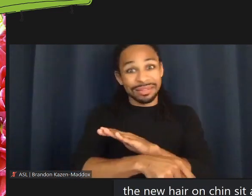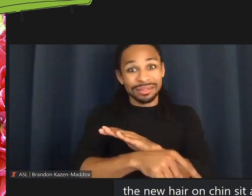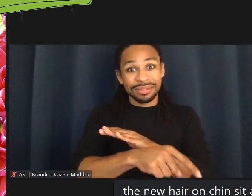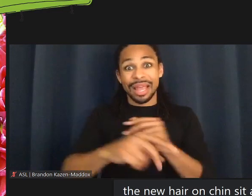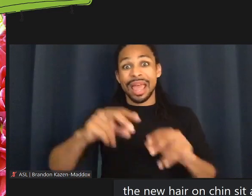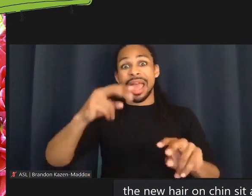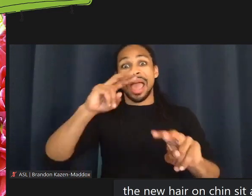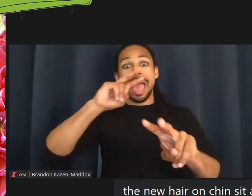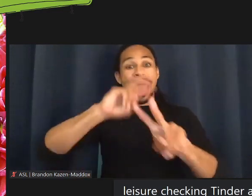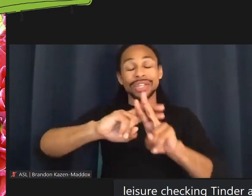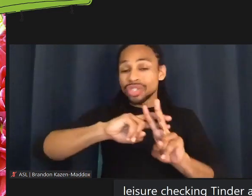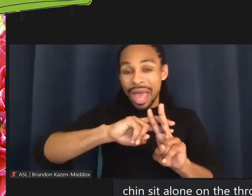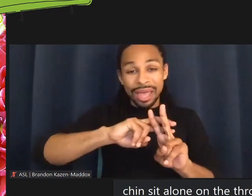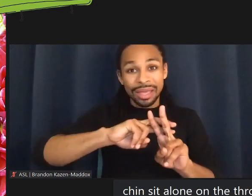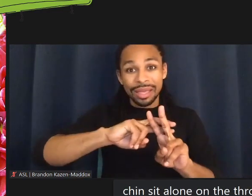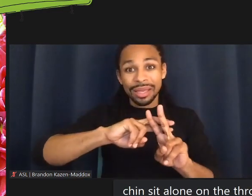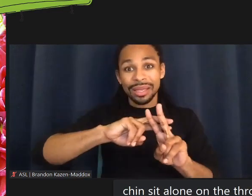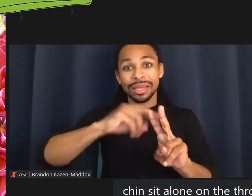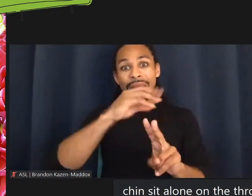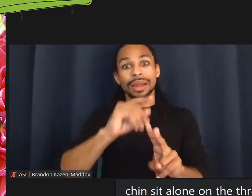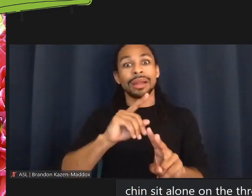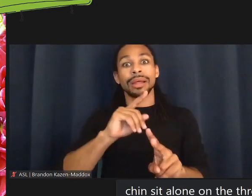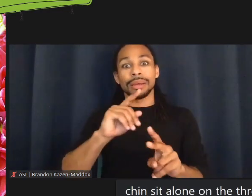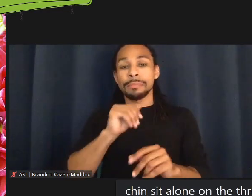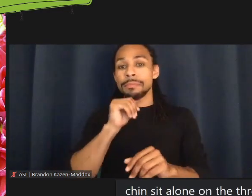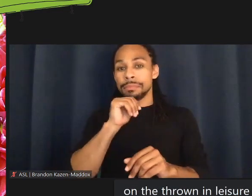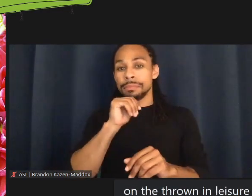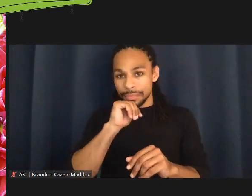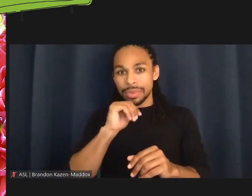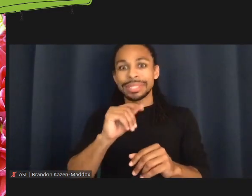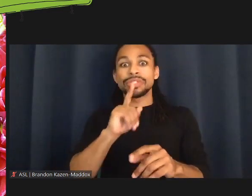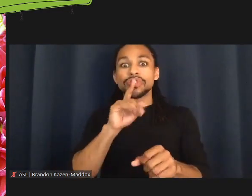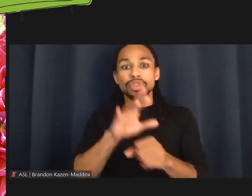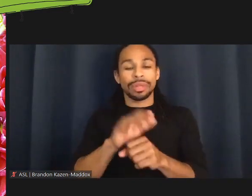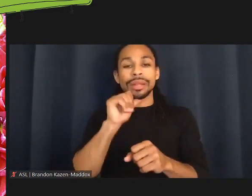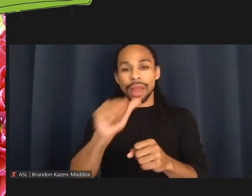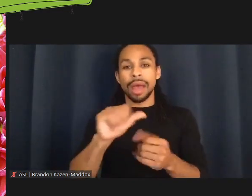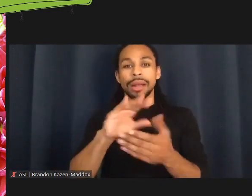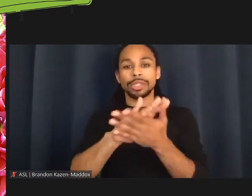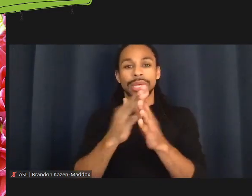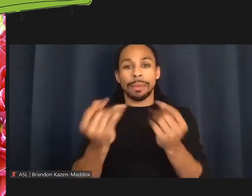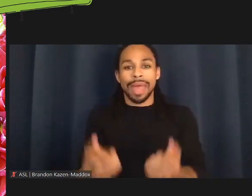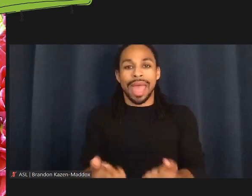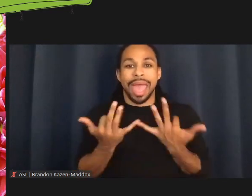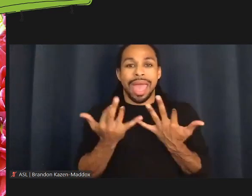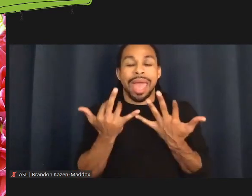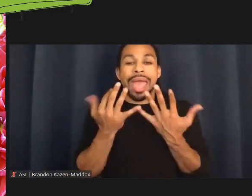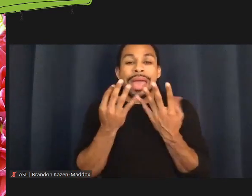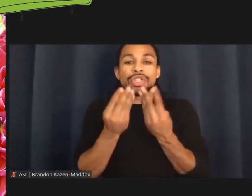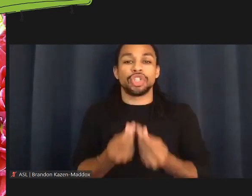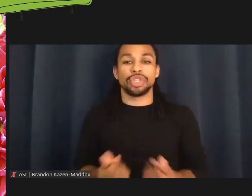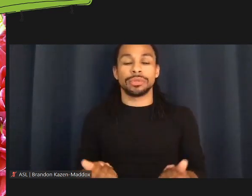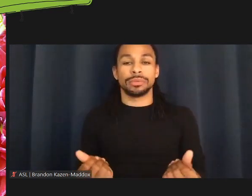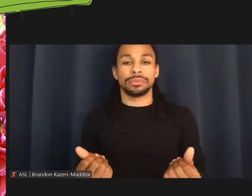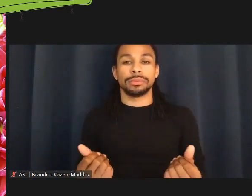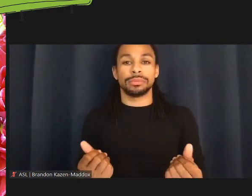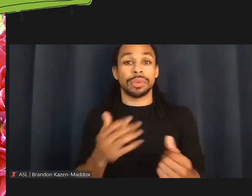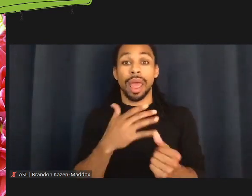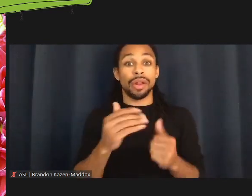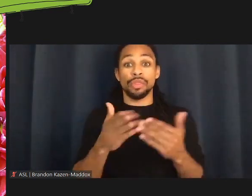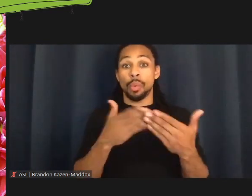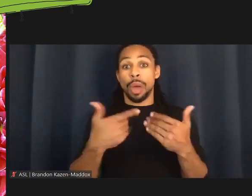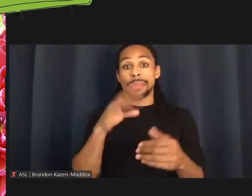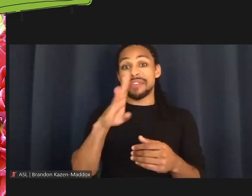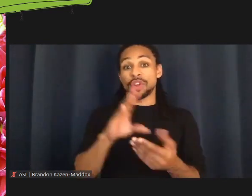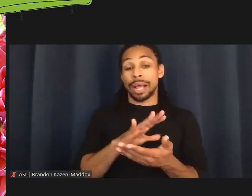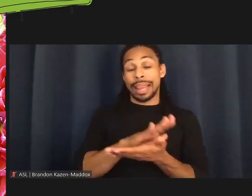hashtag, and most certainly not become ash. And though I'm never clean, I'm never